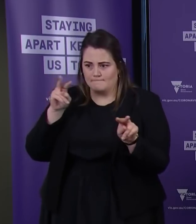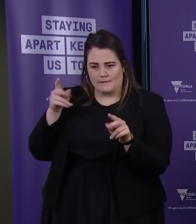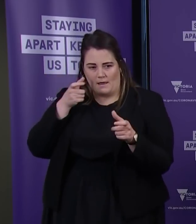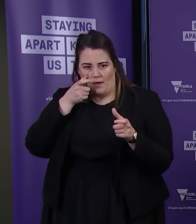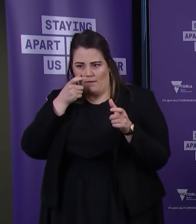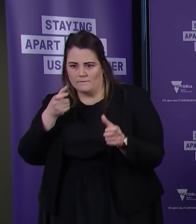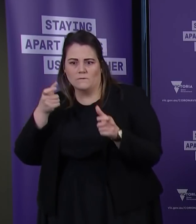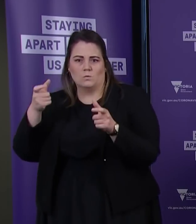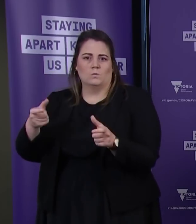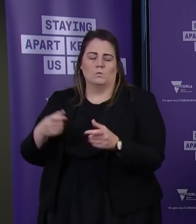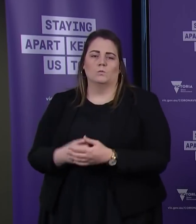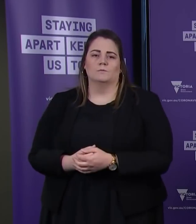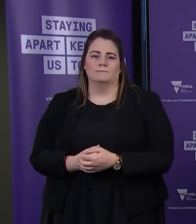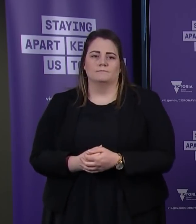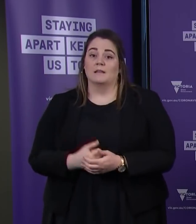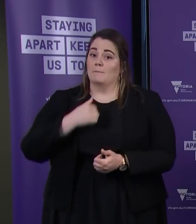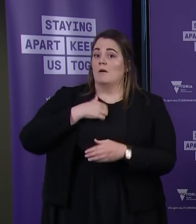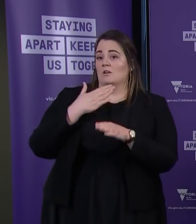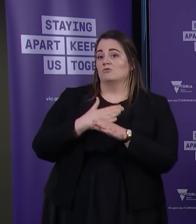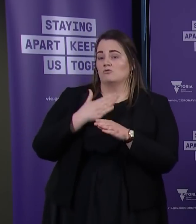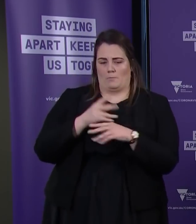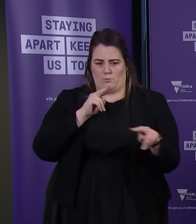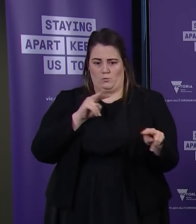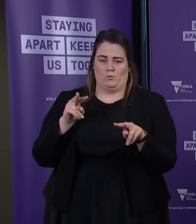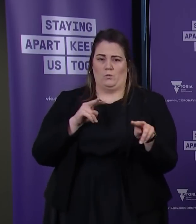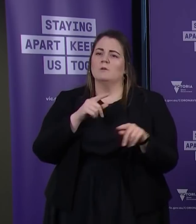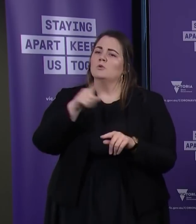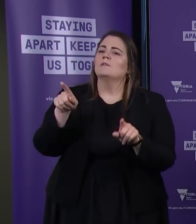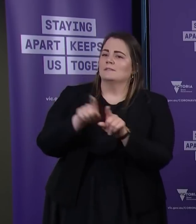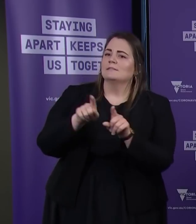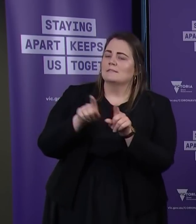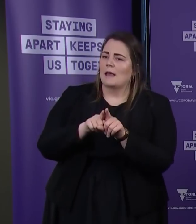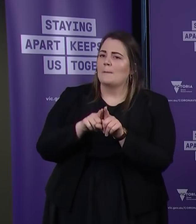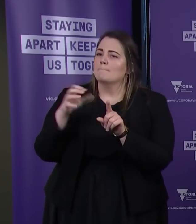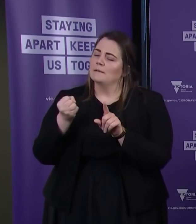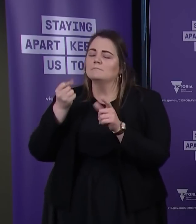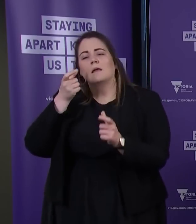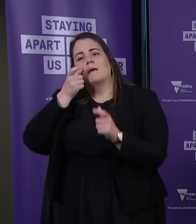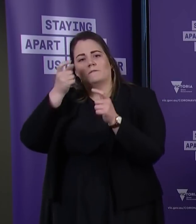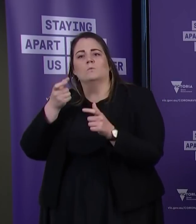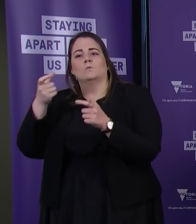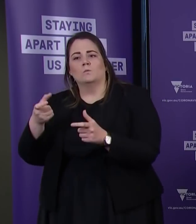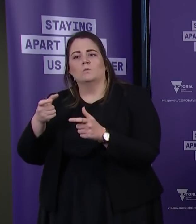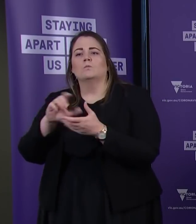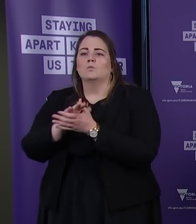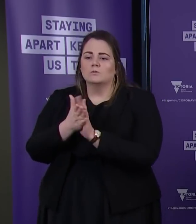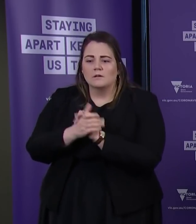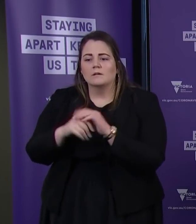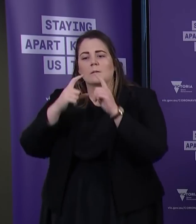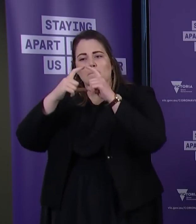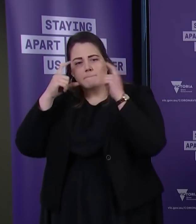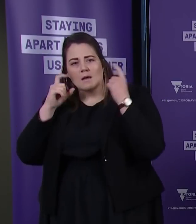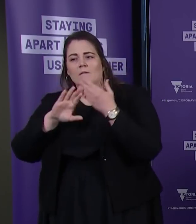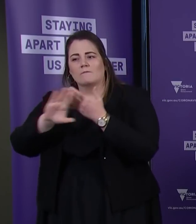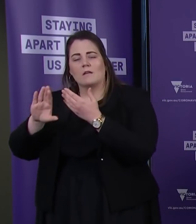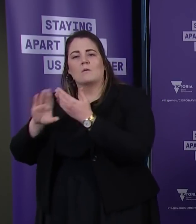job, but people can go about their lives with those changed behaviours, and I think people are doing that. And I hope